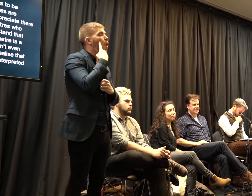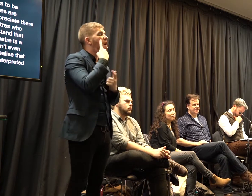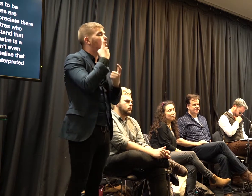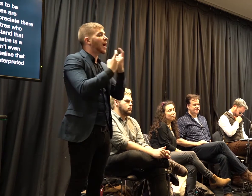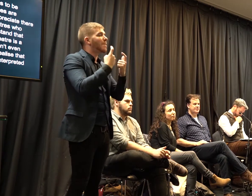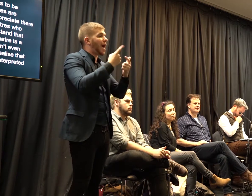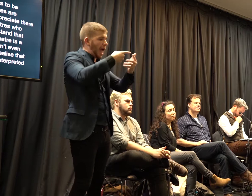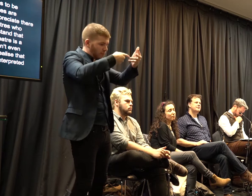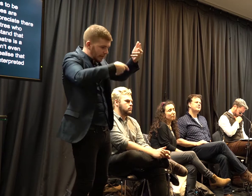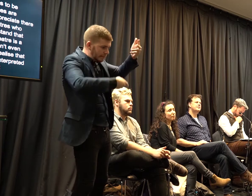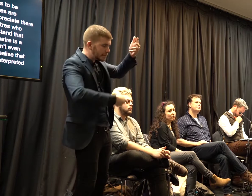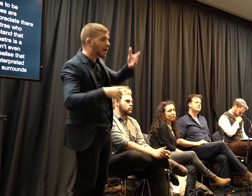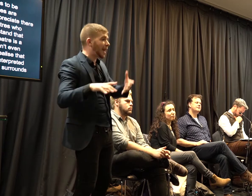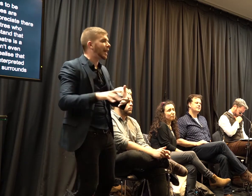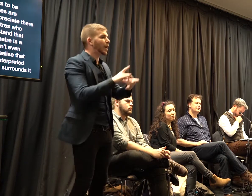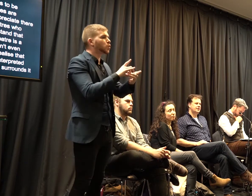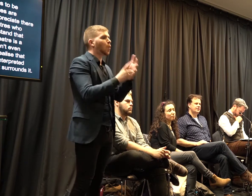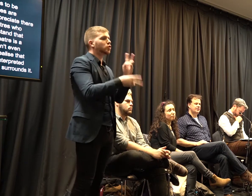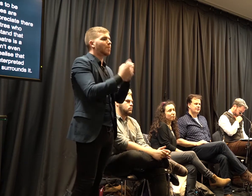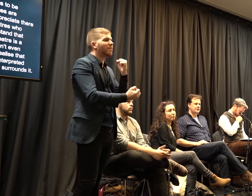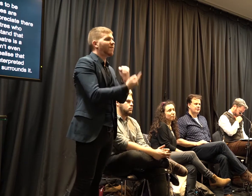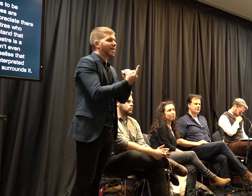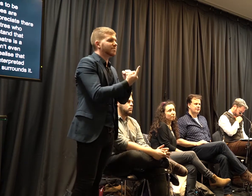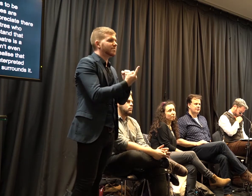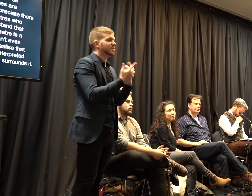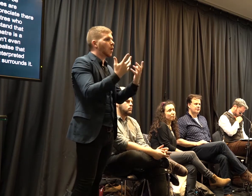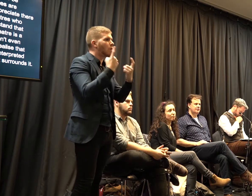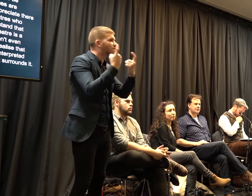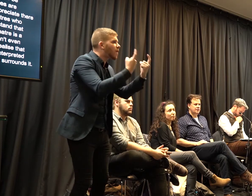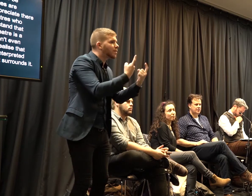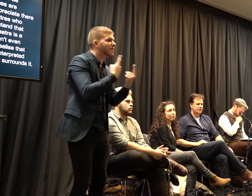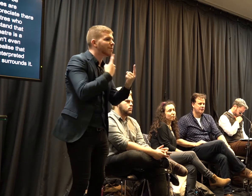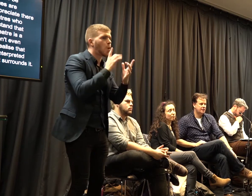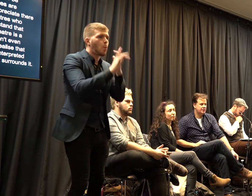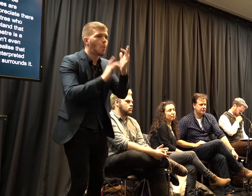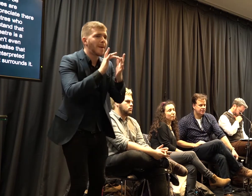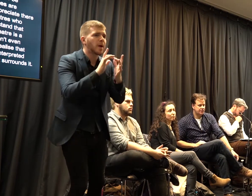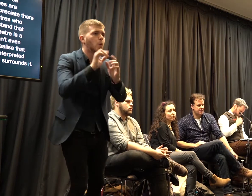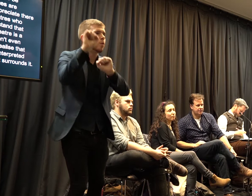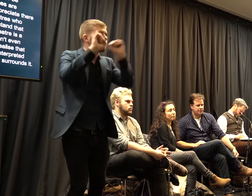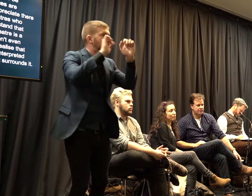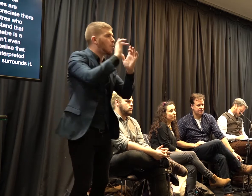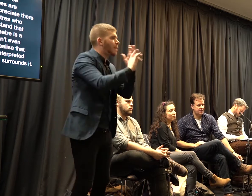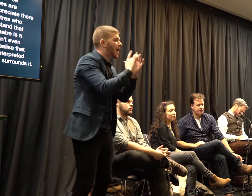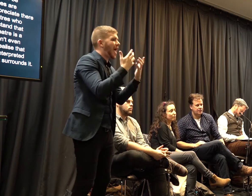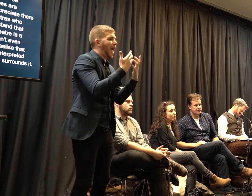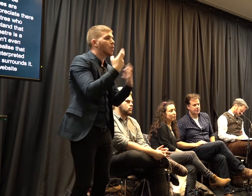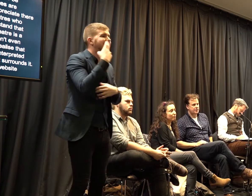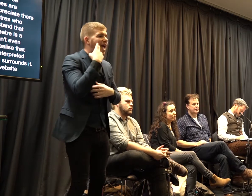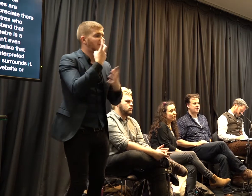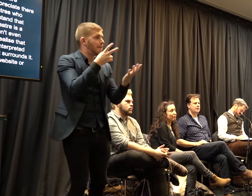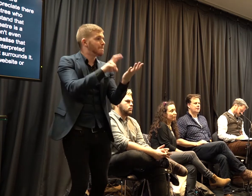else that surrounds it. So the ease of finding information on their website or anybody else's website, how deaf people would